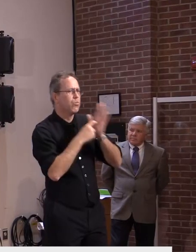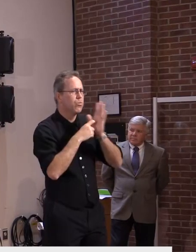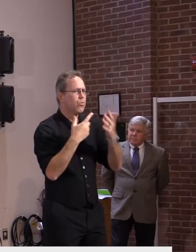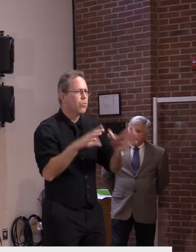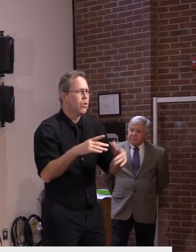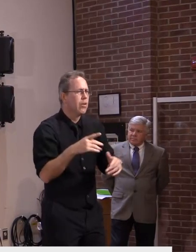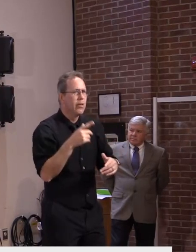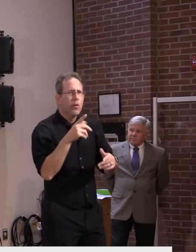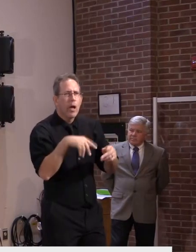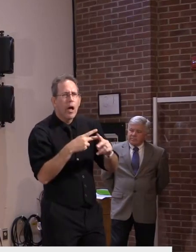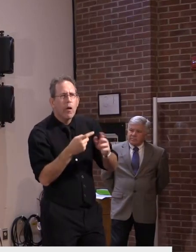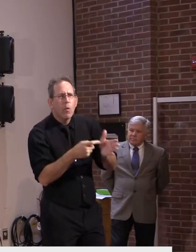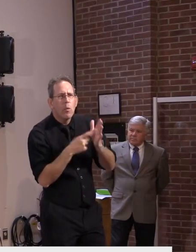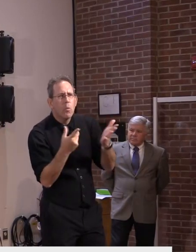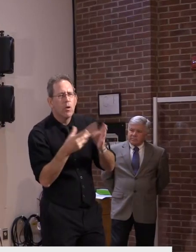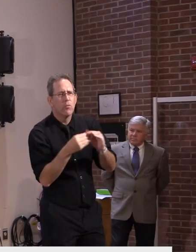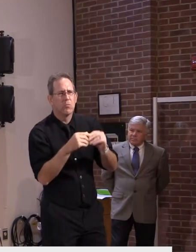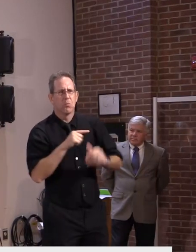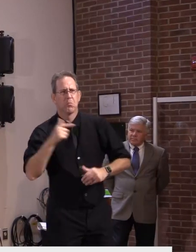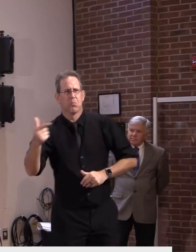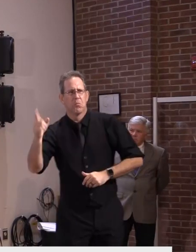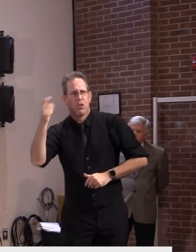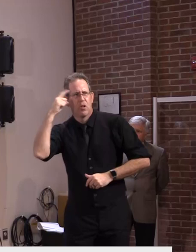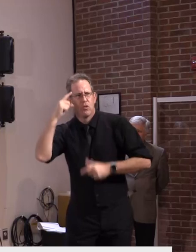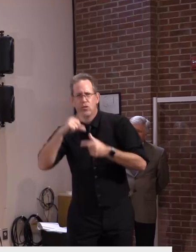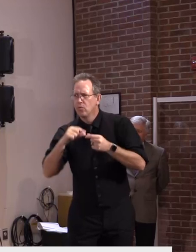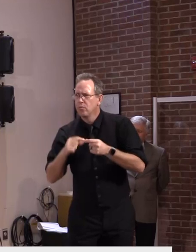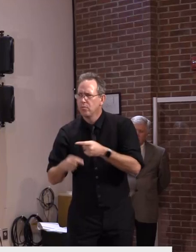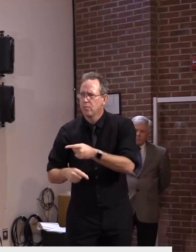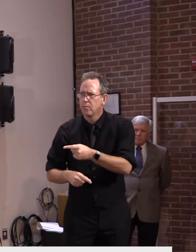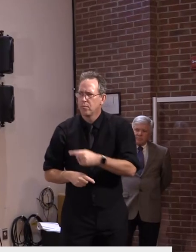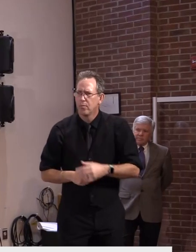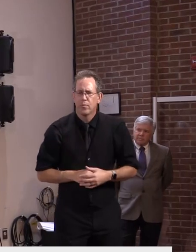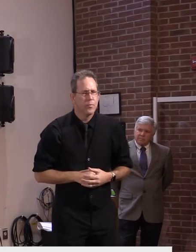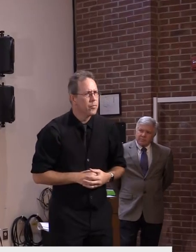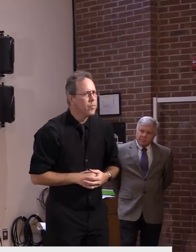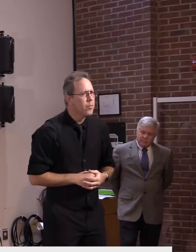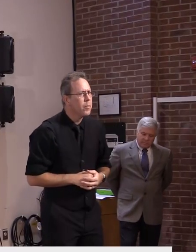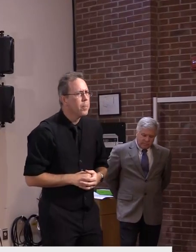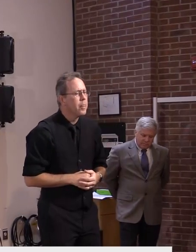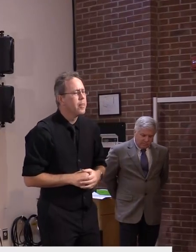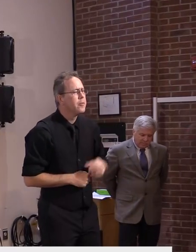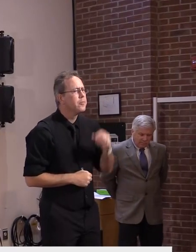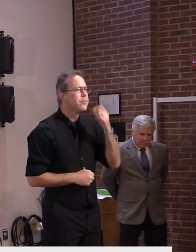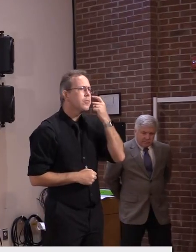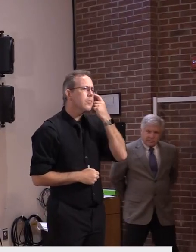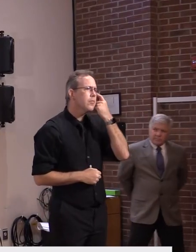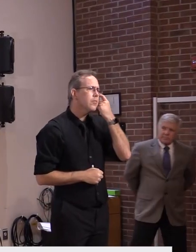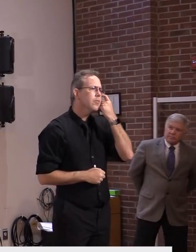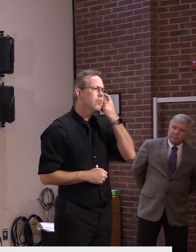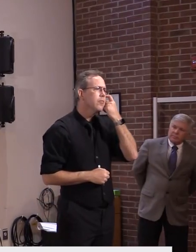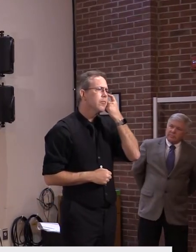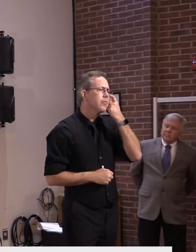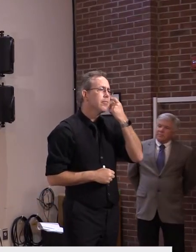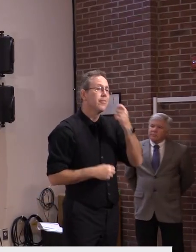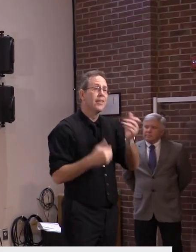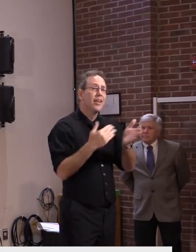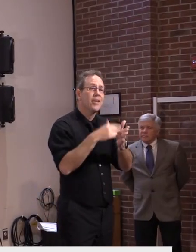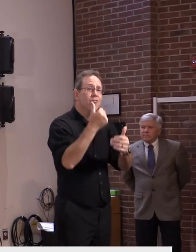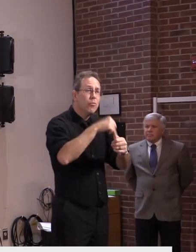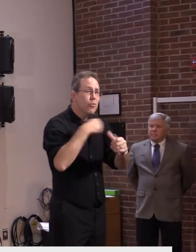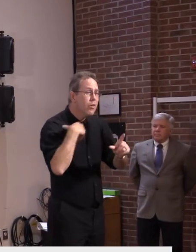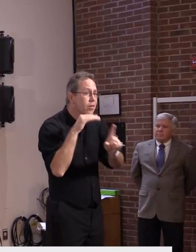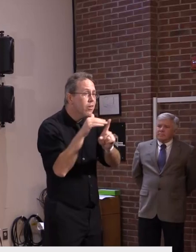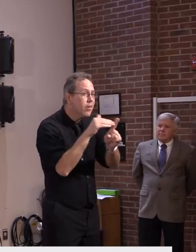that. Well, again, and to be clear, if you're unvaccinated and you're